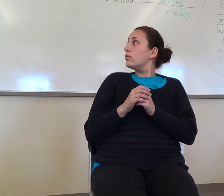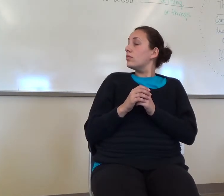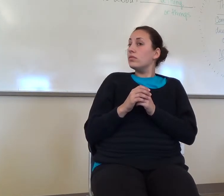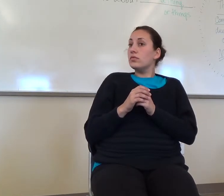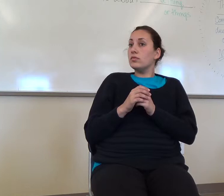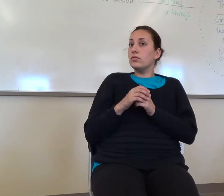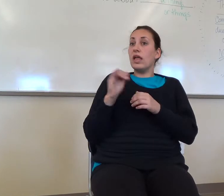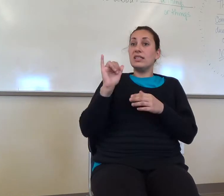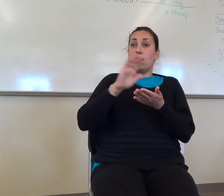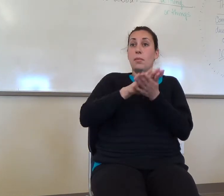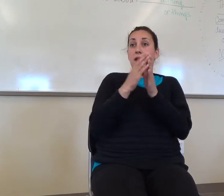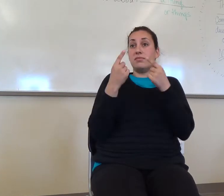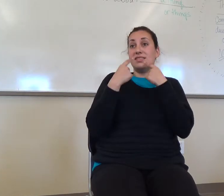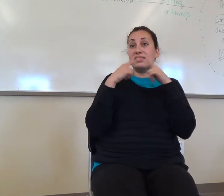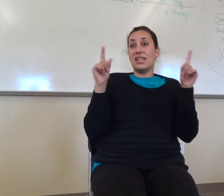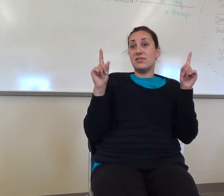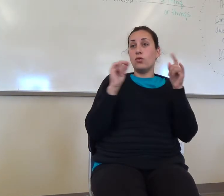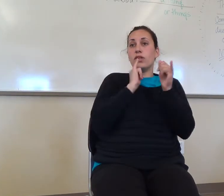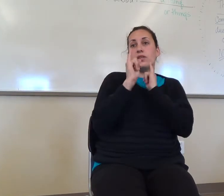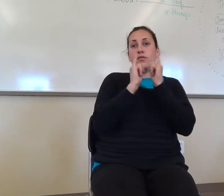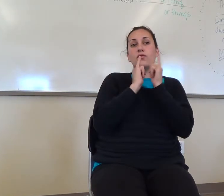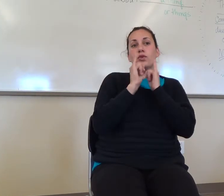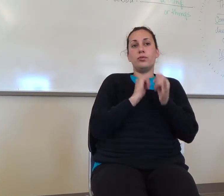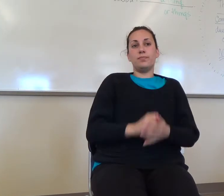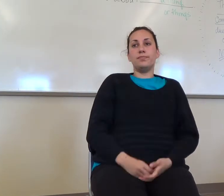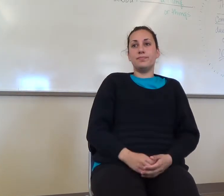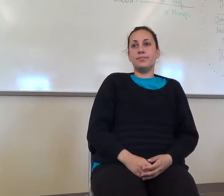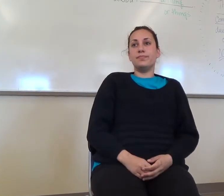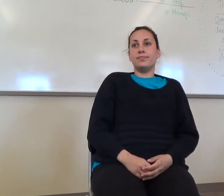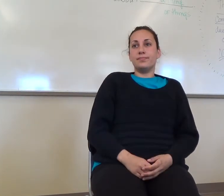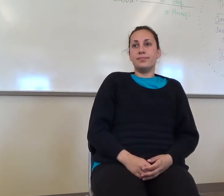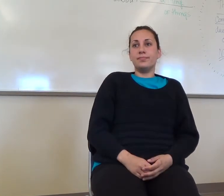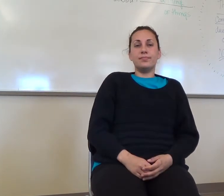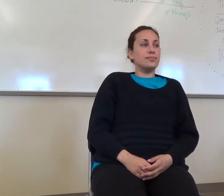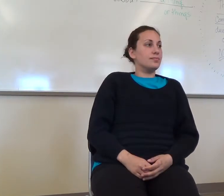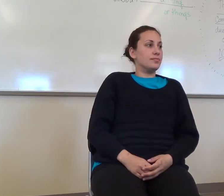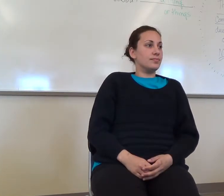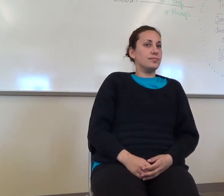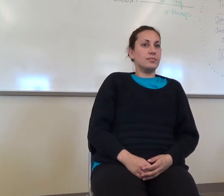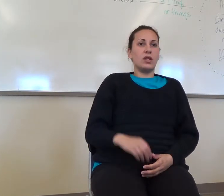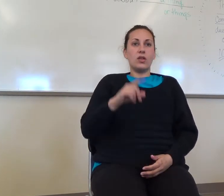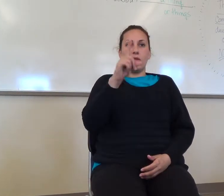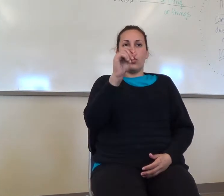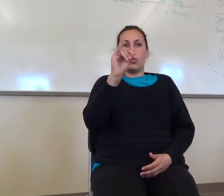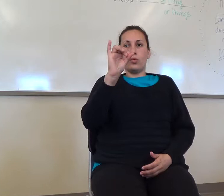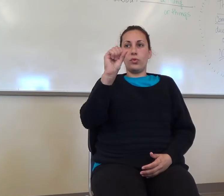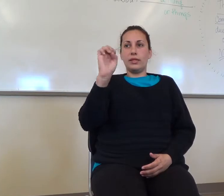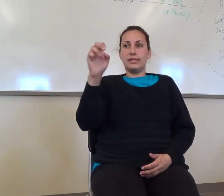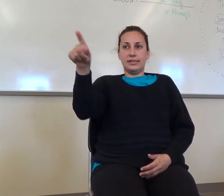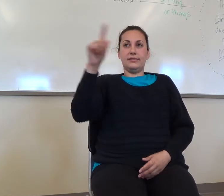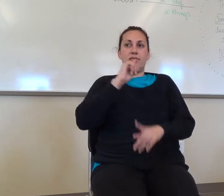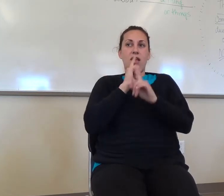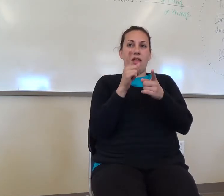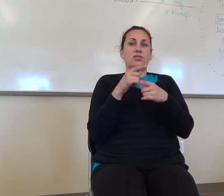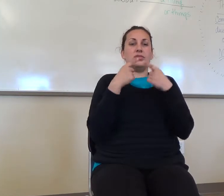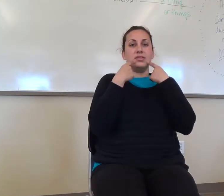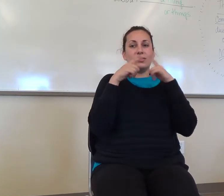successful interviews. Interviews, there you go. Okay, I'm always getting the recent sample answers from all these other people.